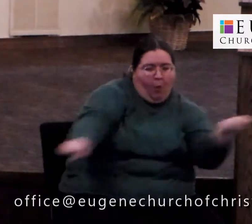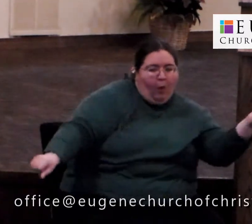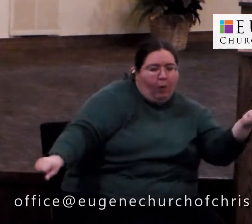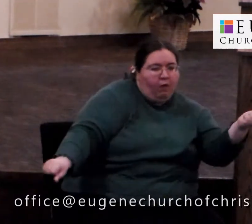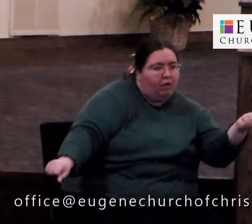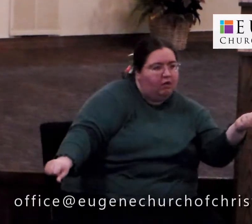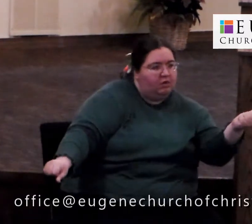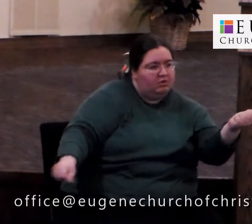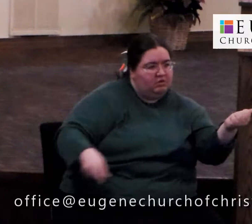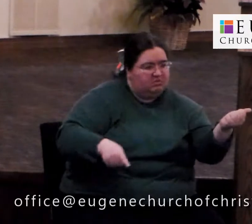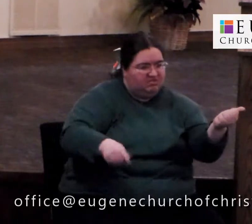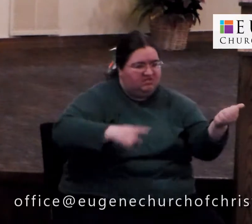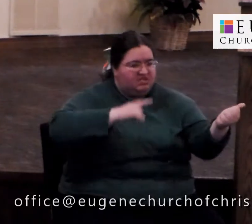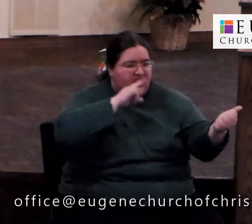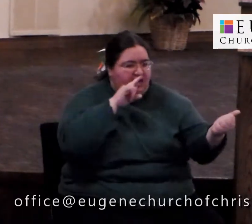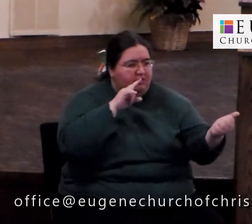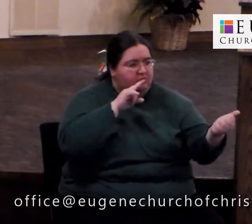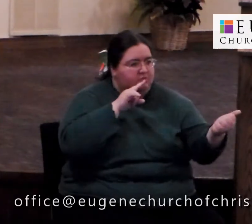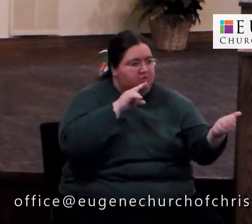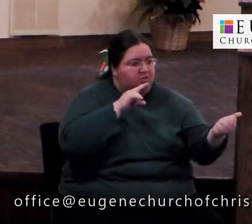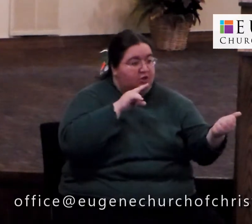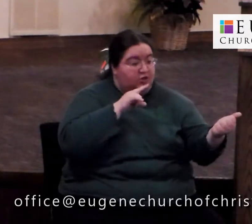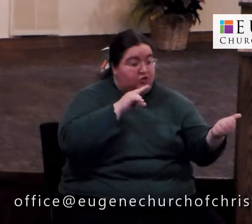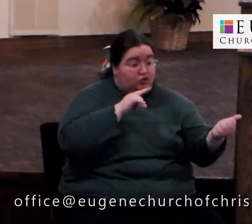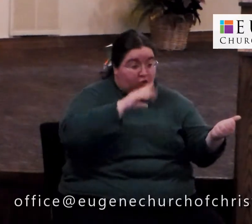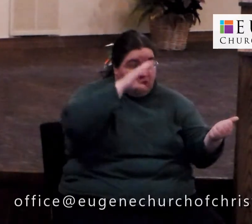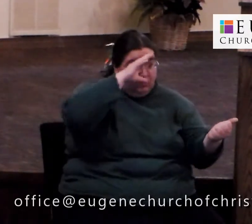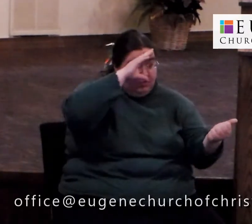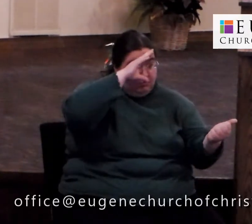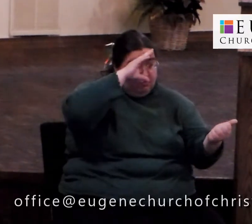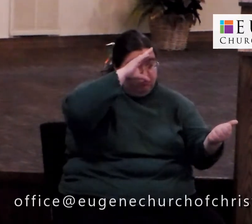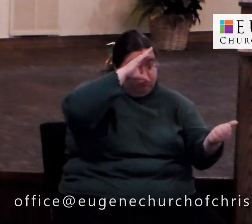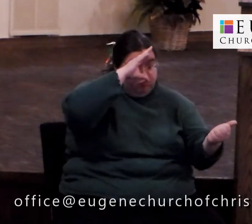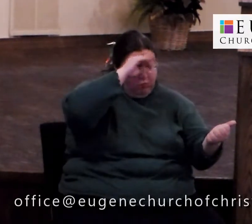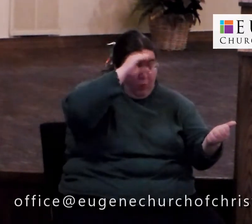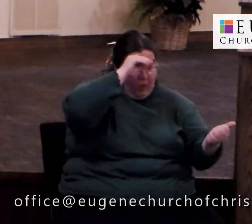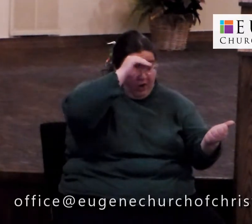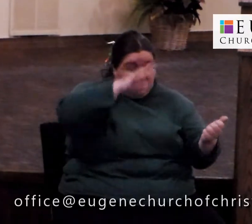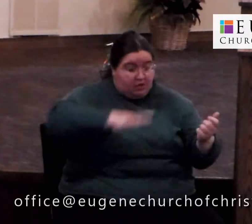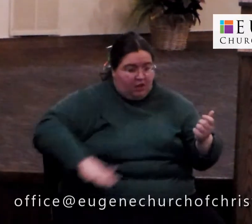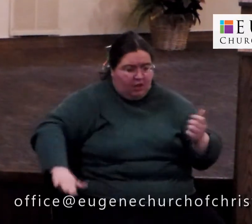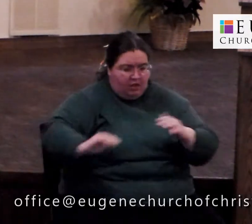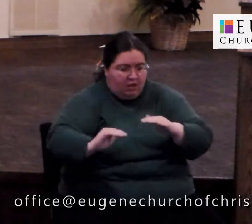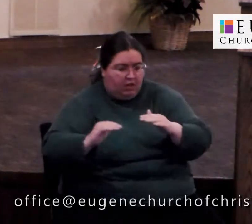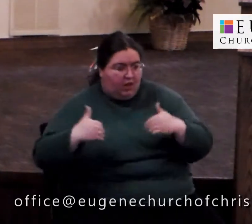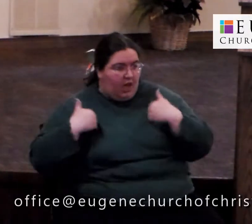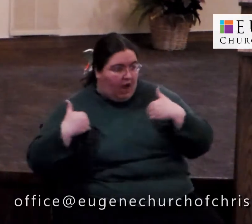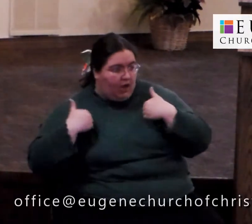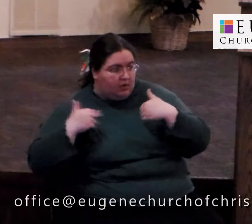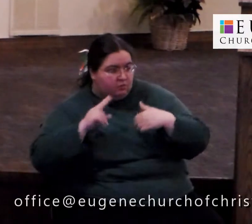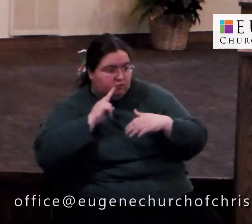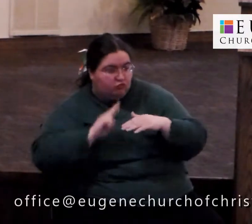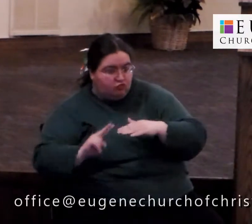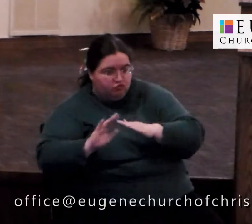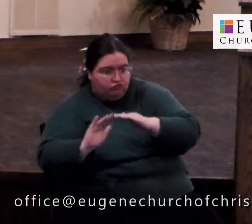that's obviously above him. Herod's answer to that is to try his best to wipe this kid out. He's going to have put to death all the